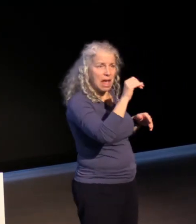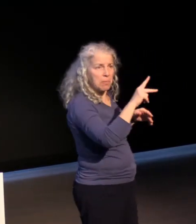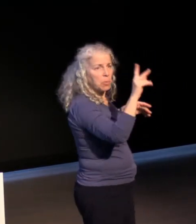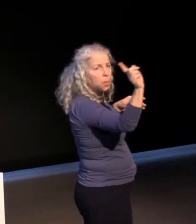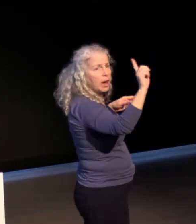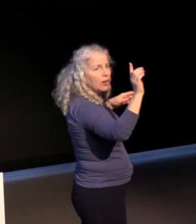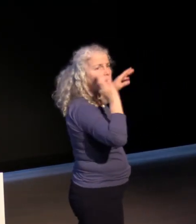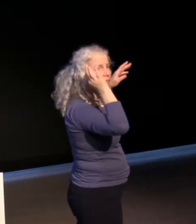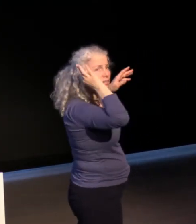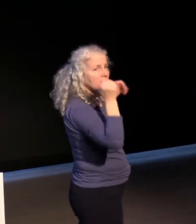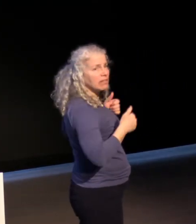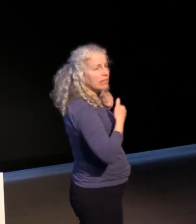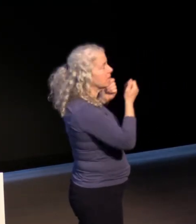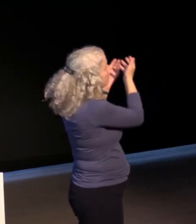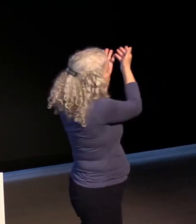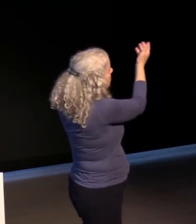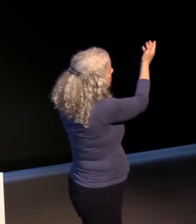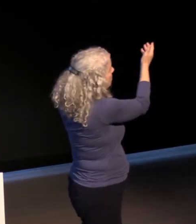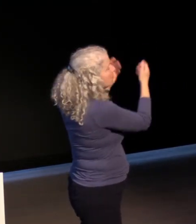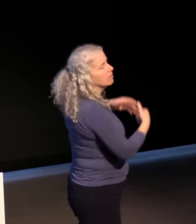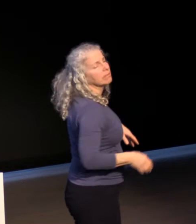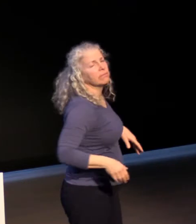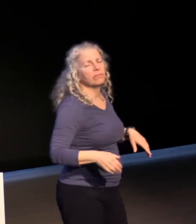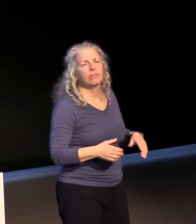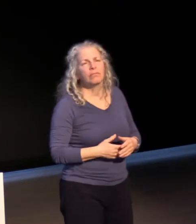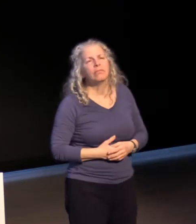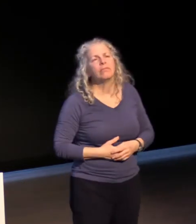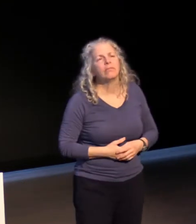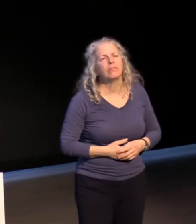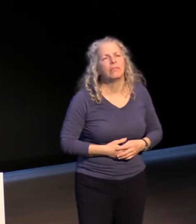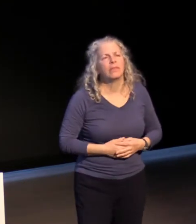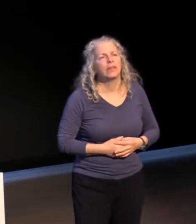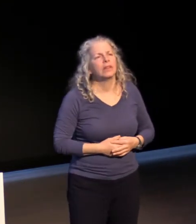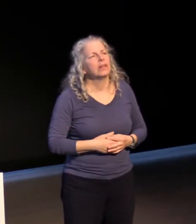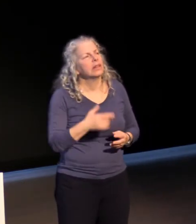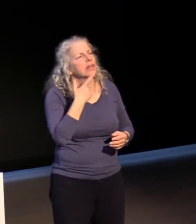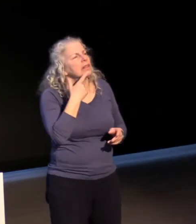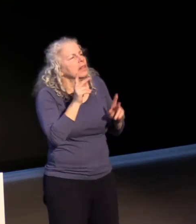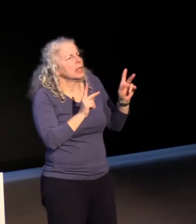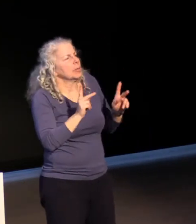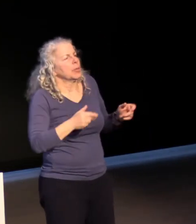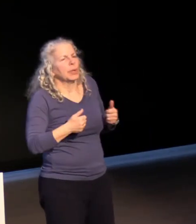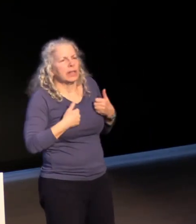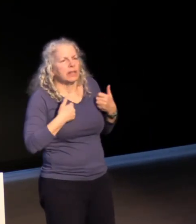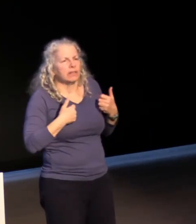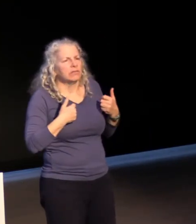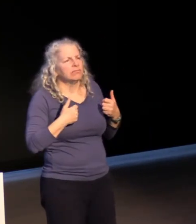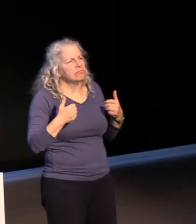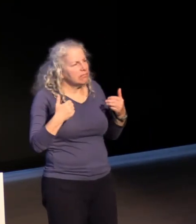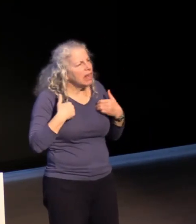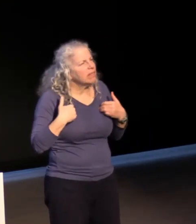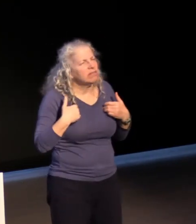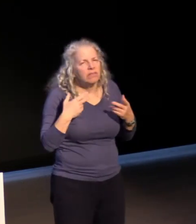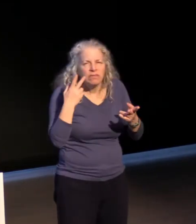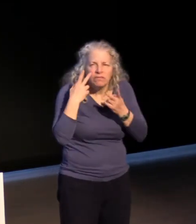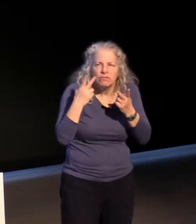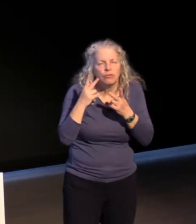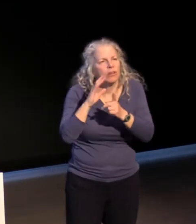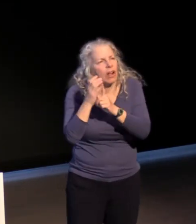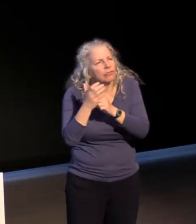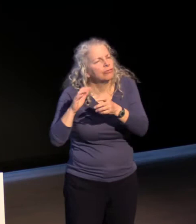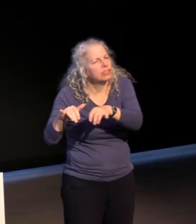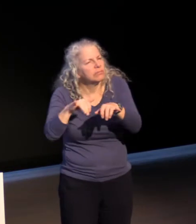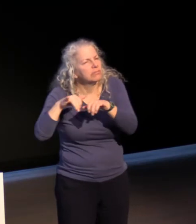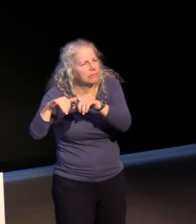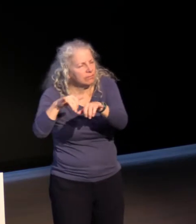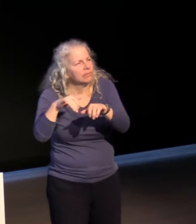It indicates the characteristics to be found in arts made in the region, implying people and things within these bounds share visual cultural similarities, and also